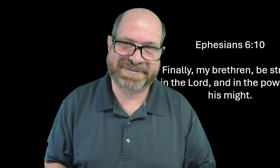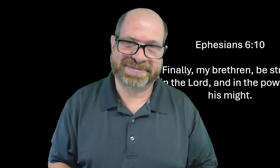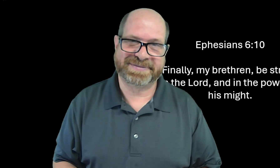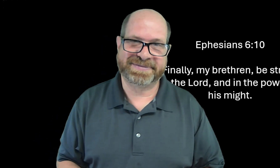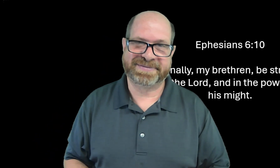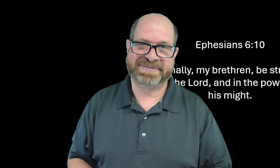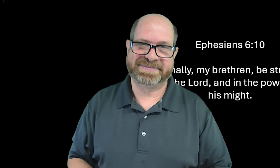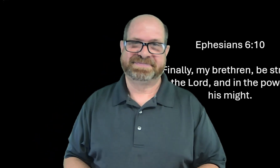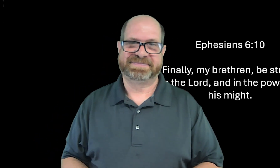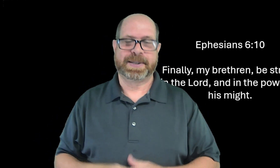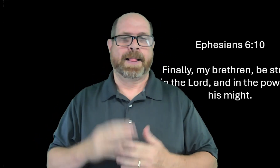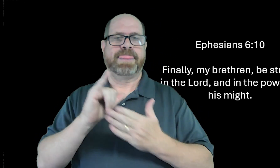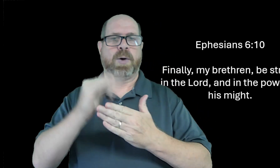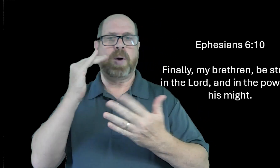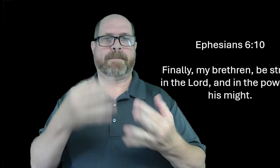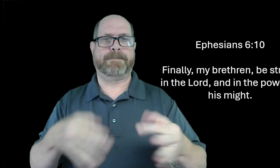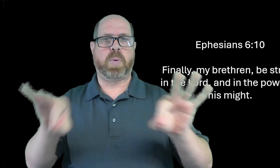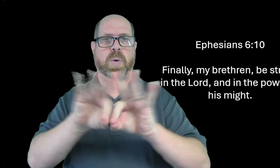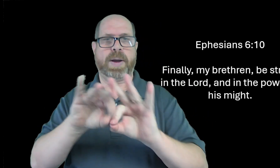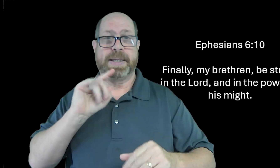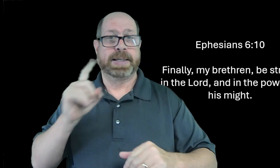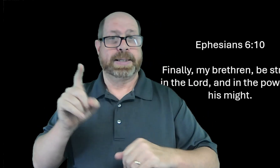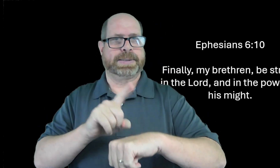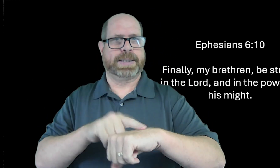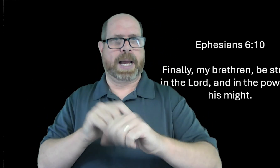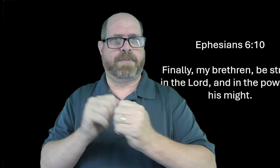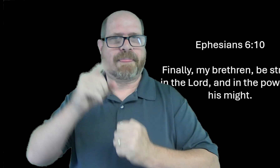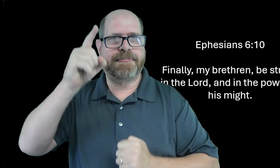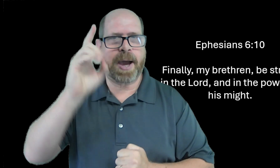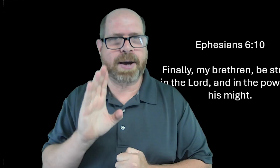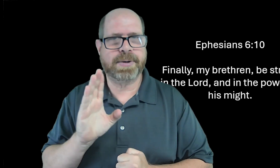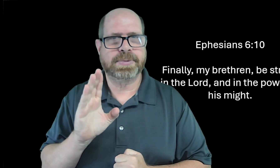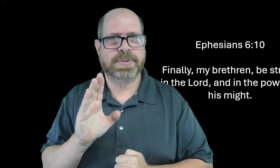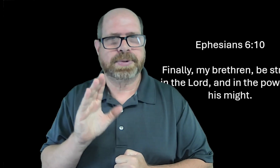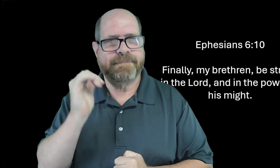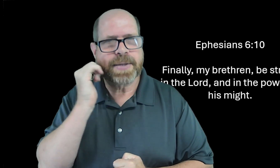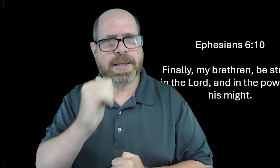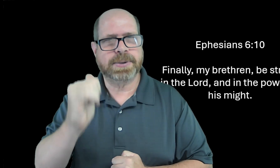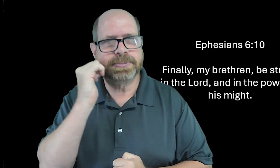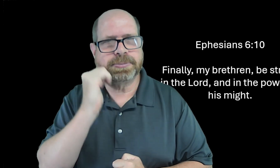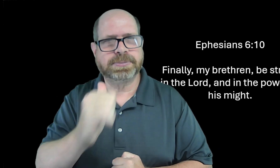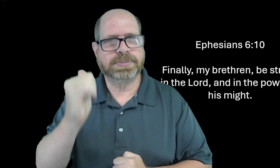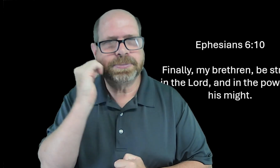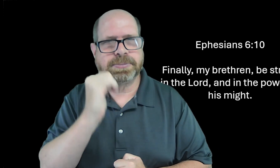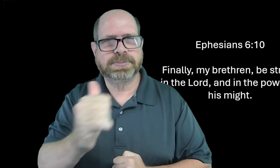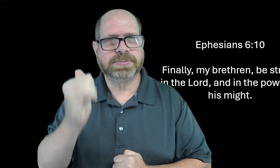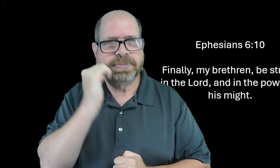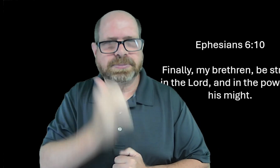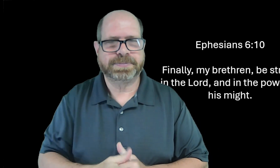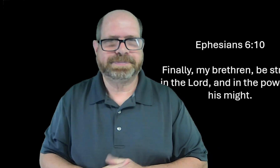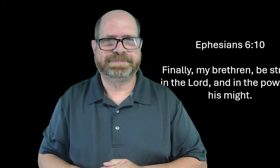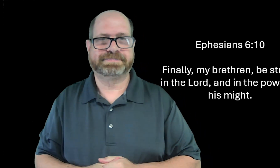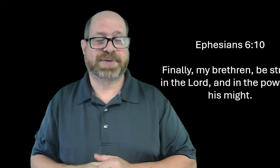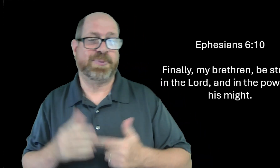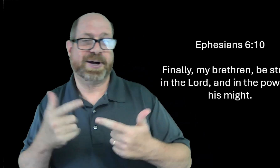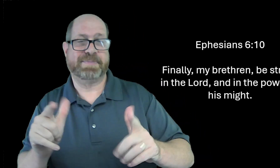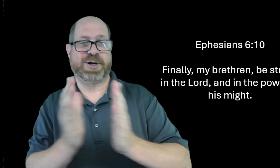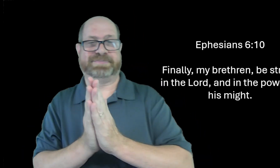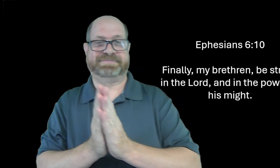be strong. That's why it's important to have time with God every single day. All right,